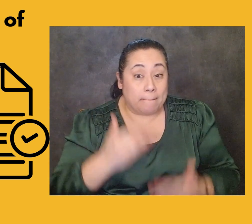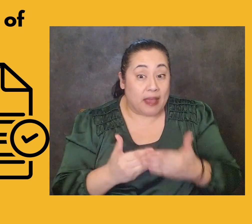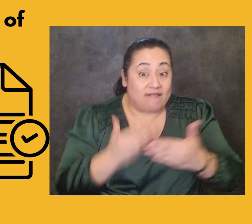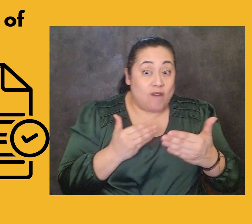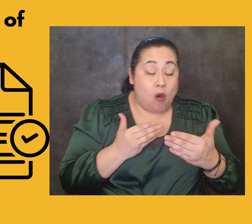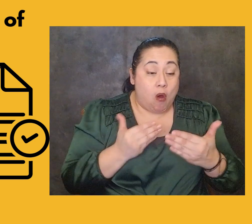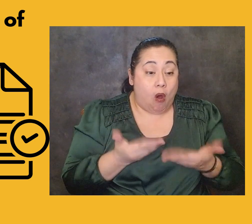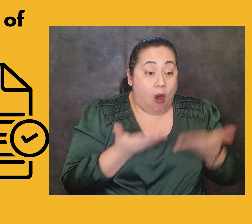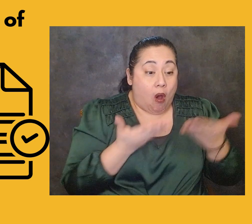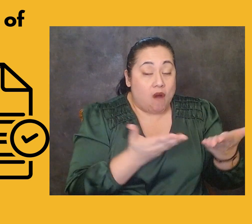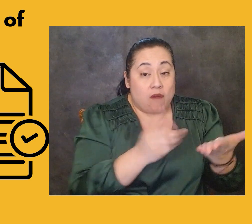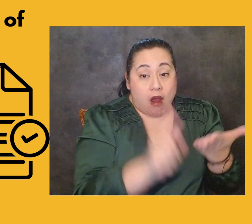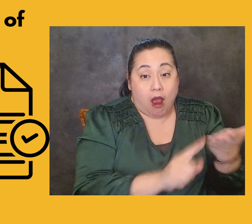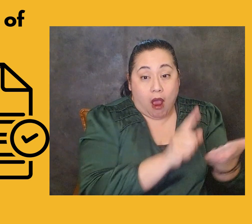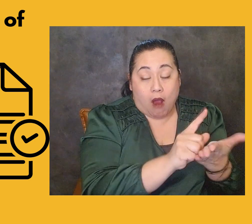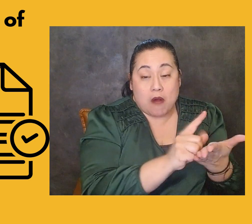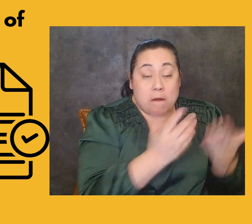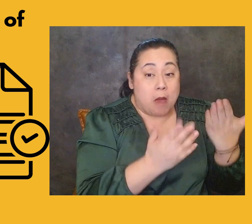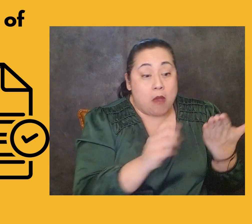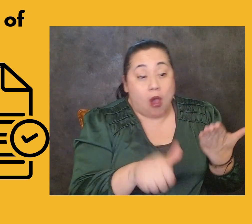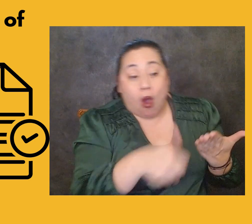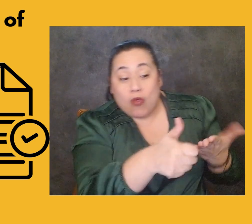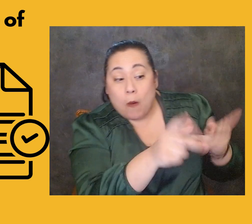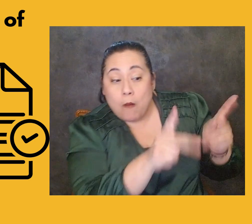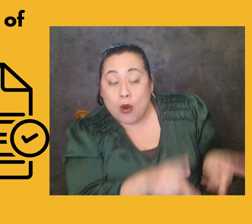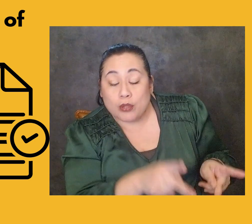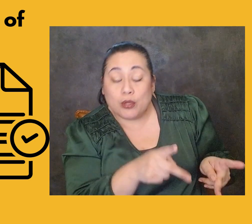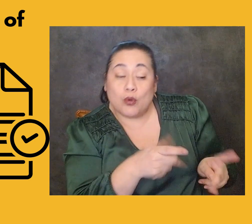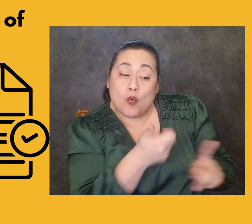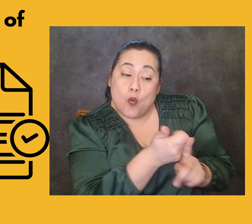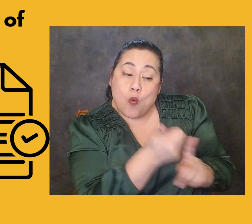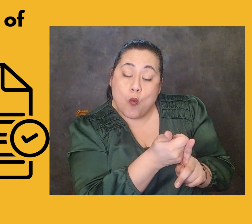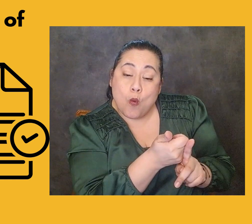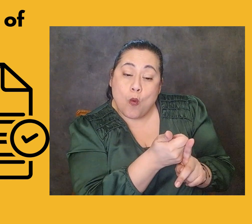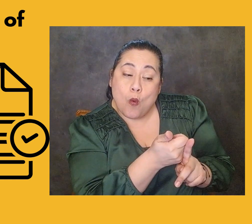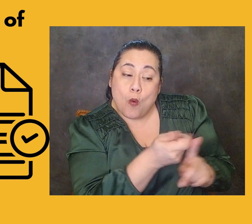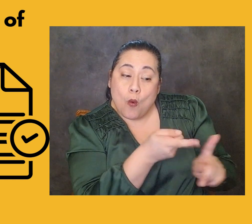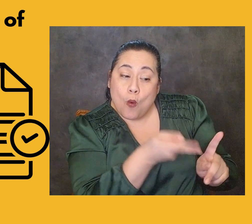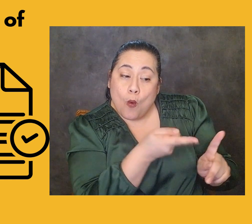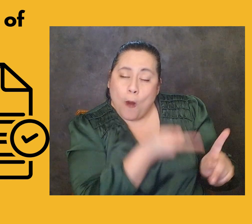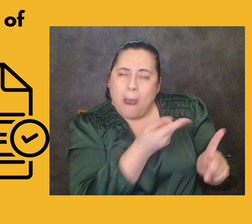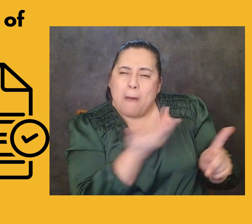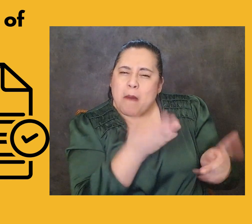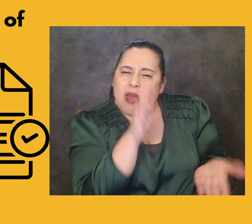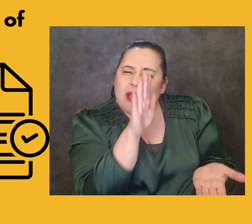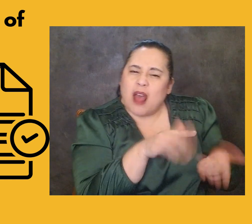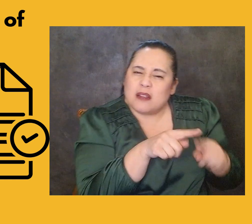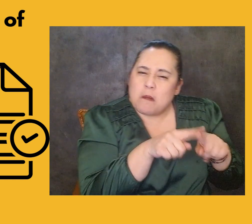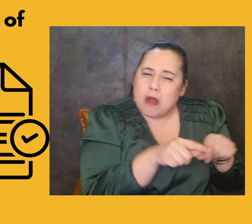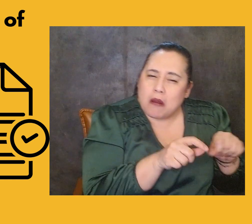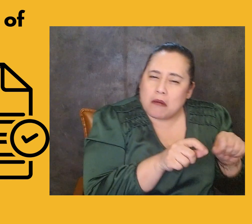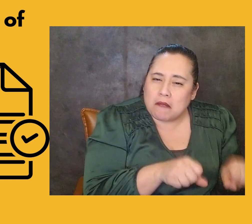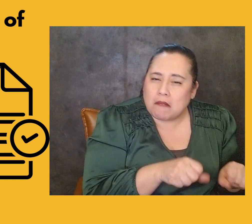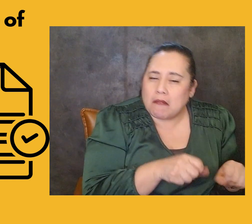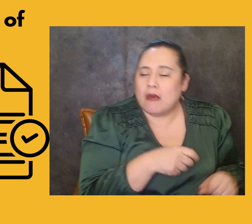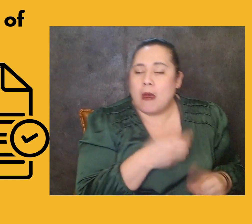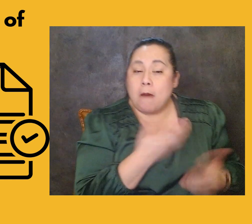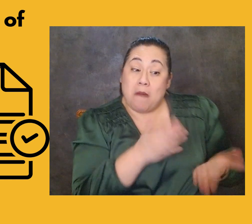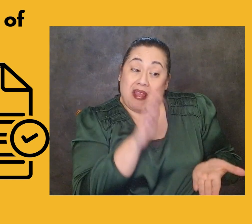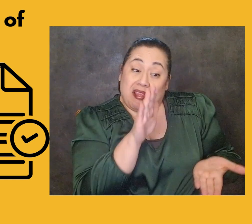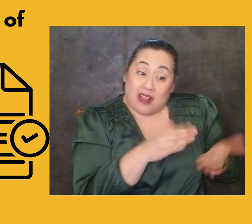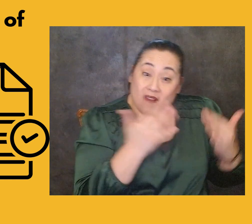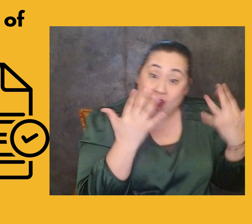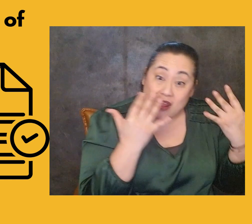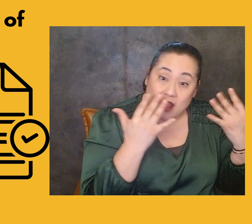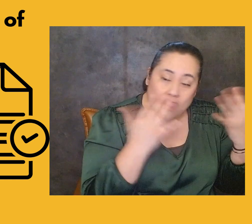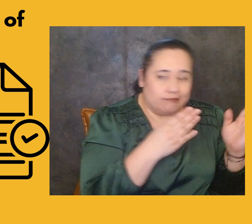offering hours to maybe another person who maybe is a little less dependable or maybe a little less friendly.